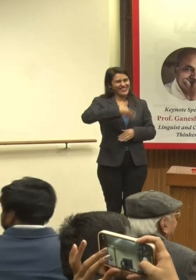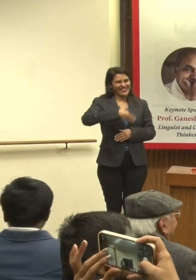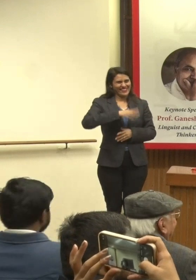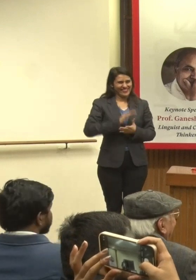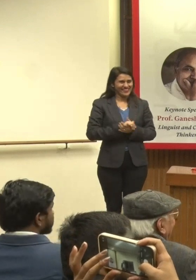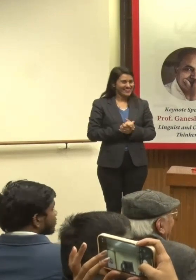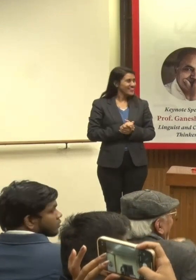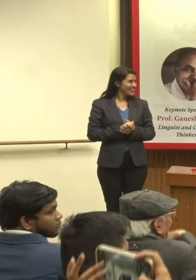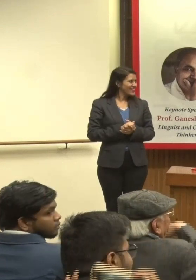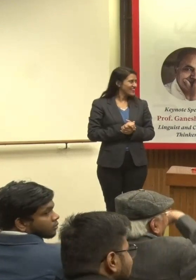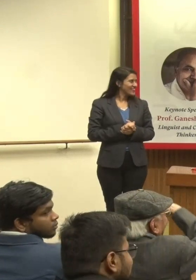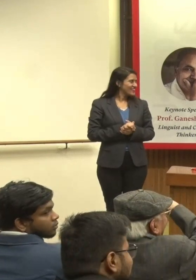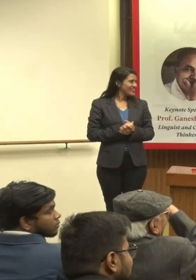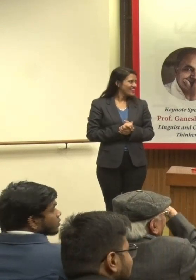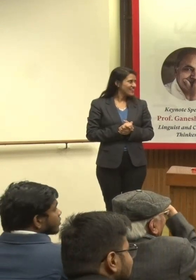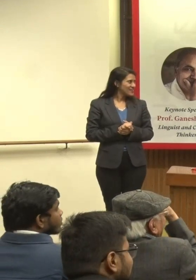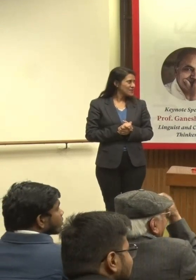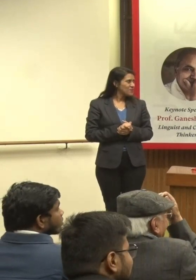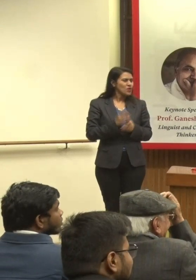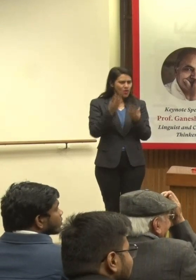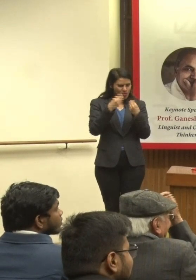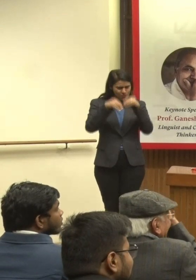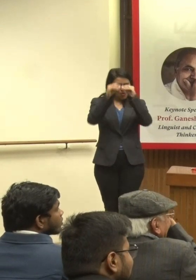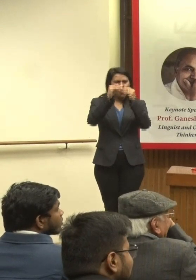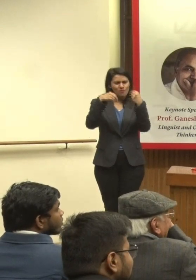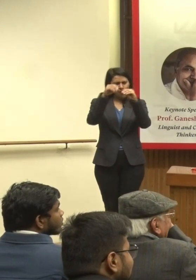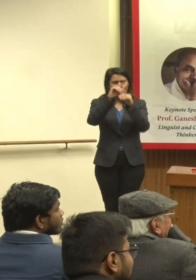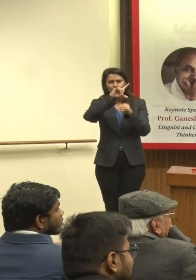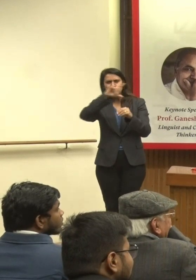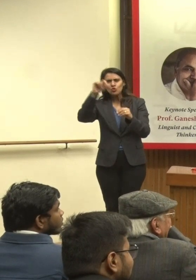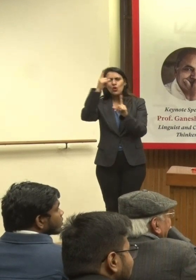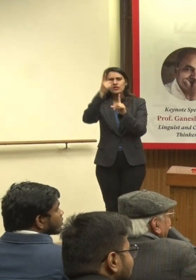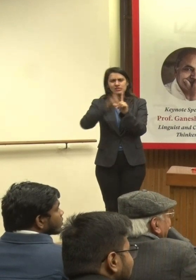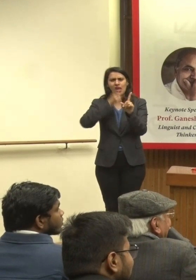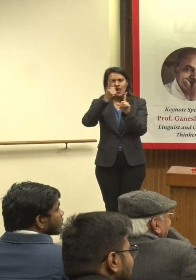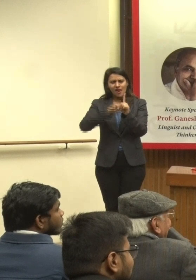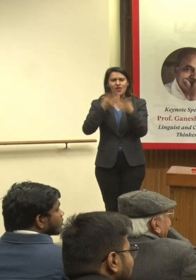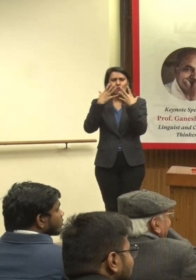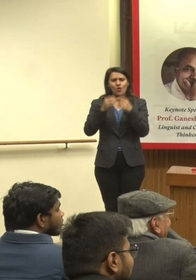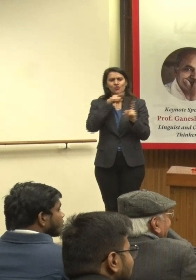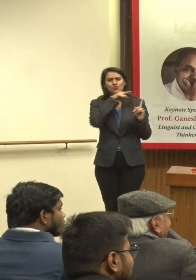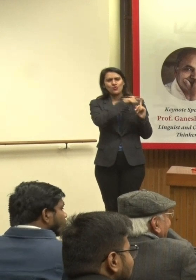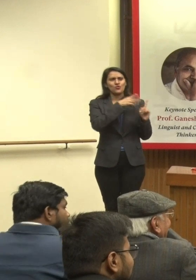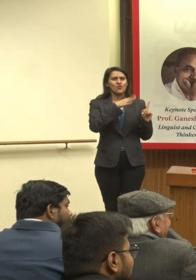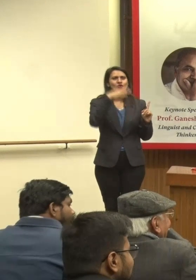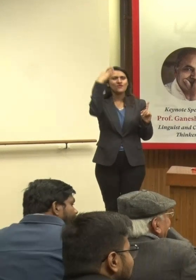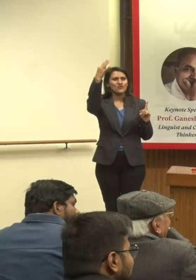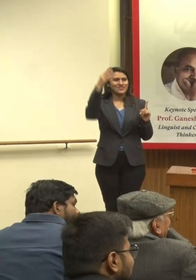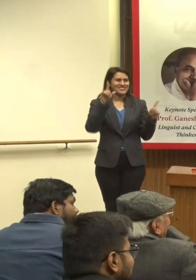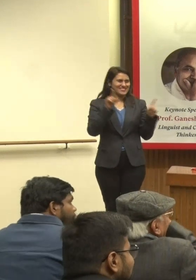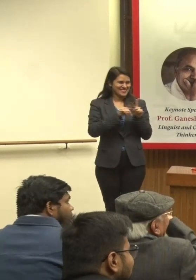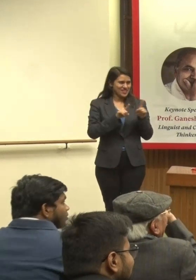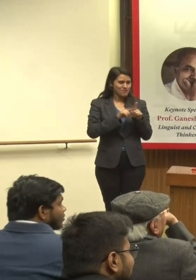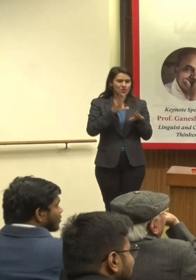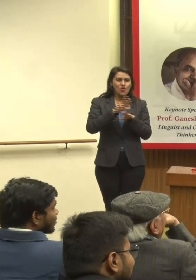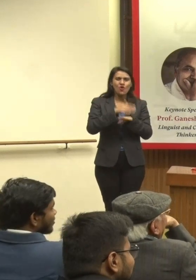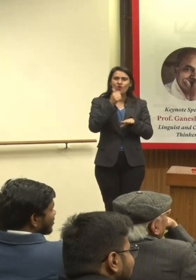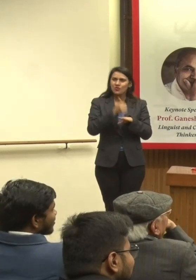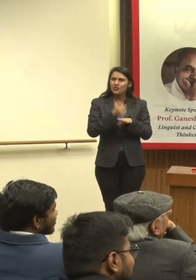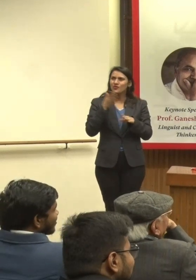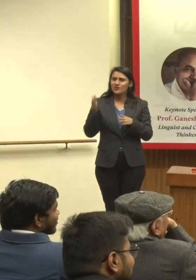90 years more till all of us in this country learn to follow the constitution.